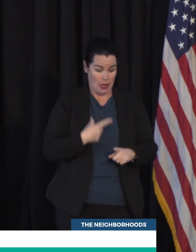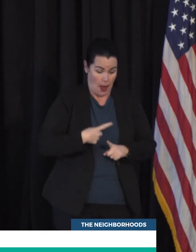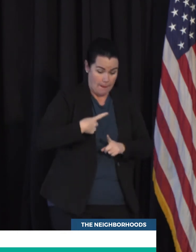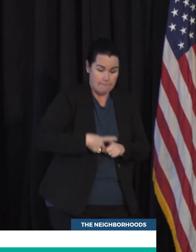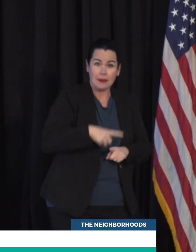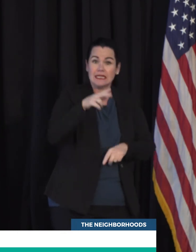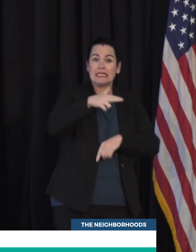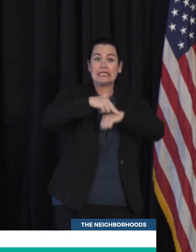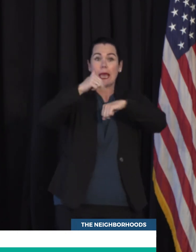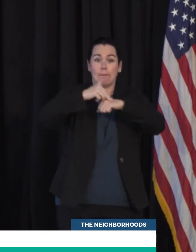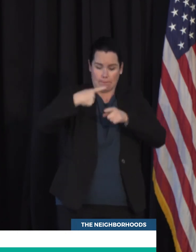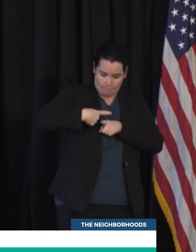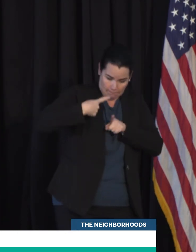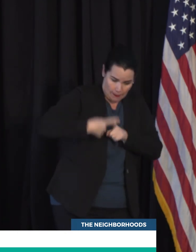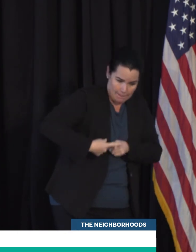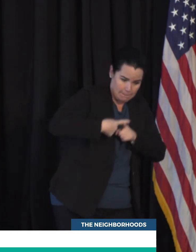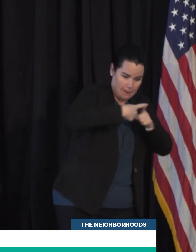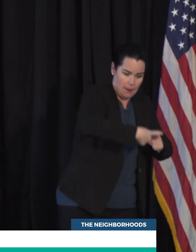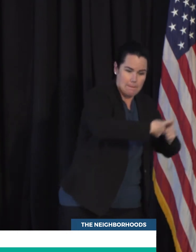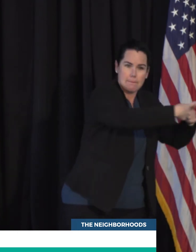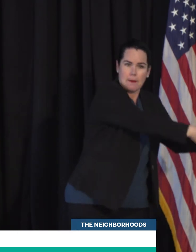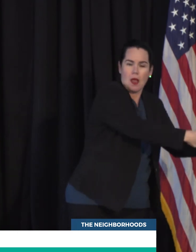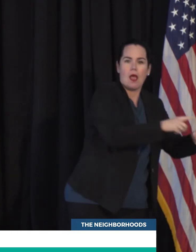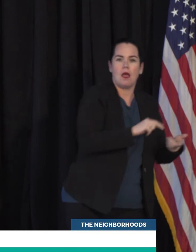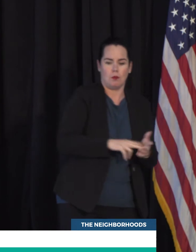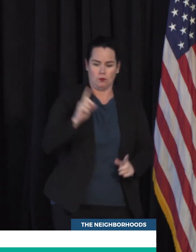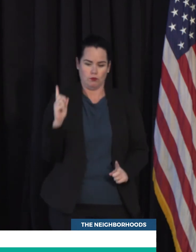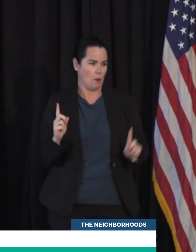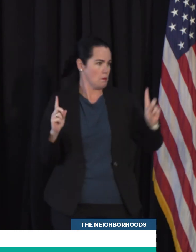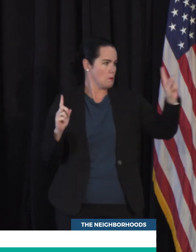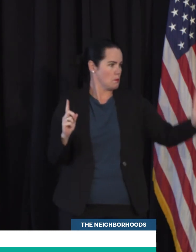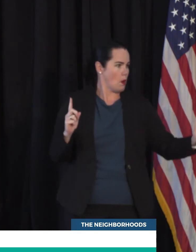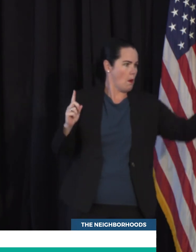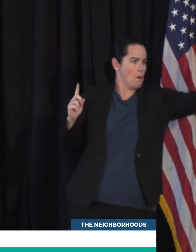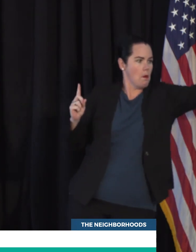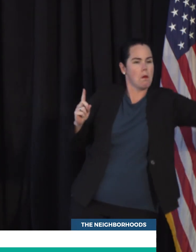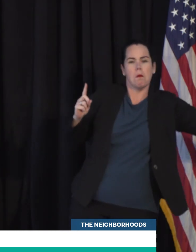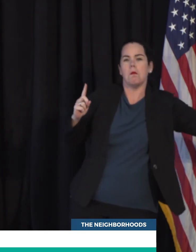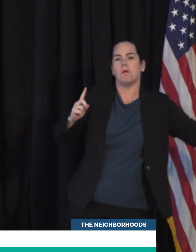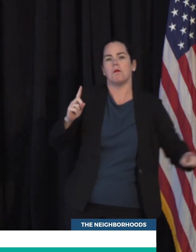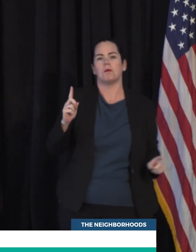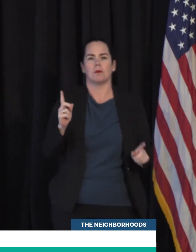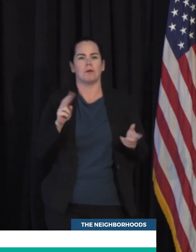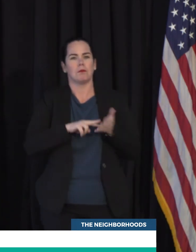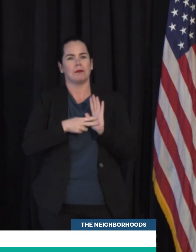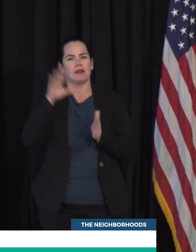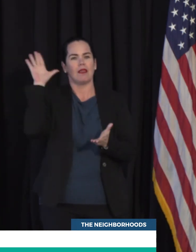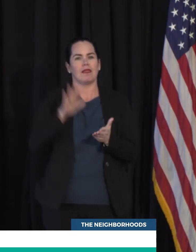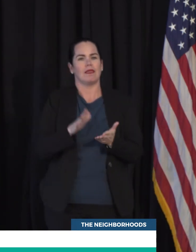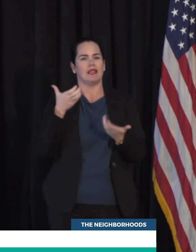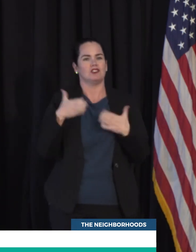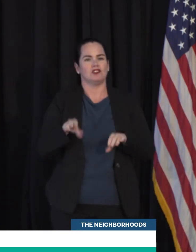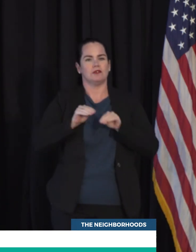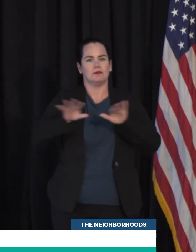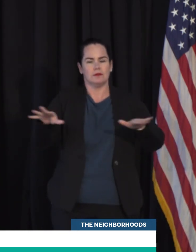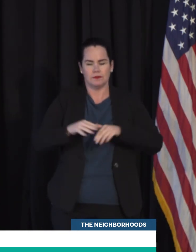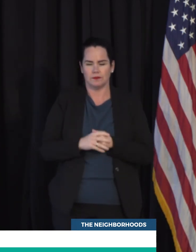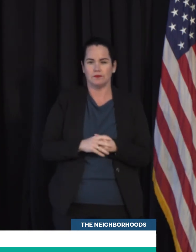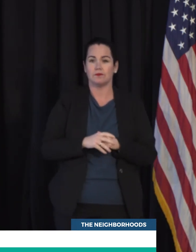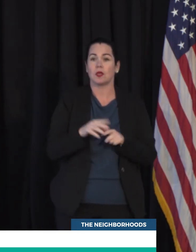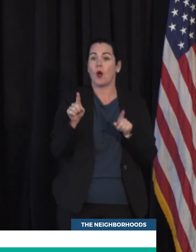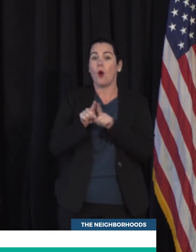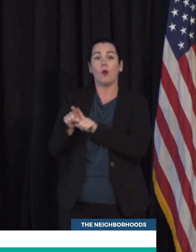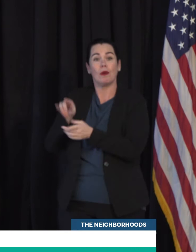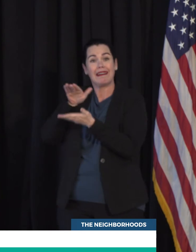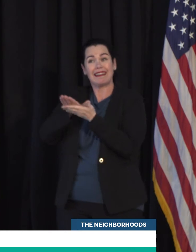tape, which again greatly reduces the spread of COVID-19. Increasing standards of facility cleaning to help